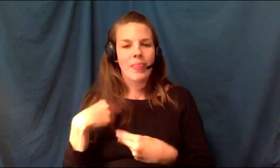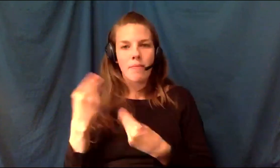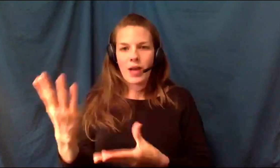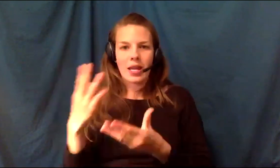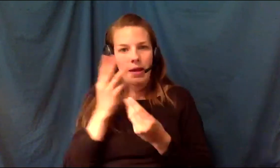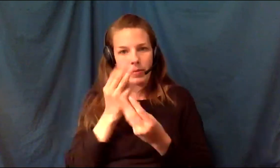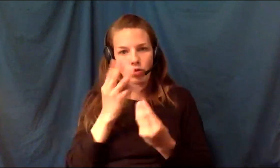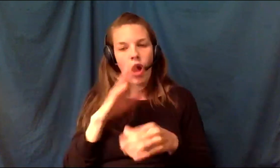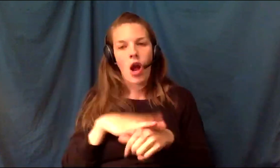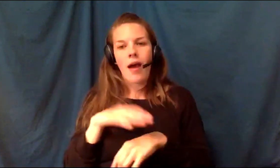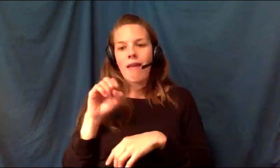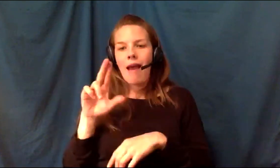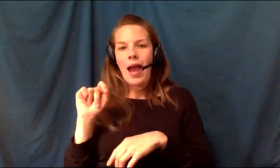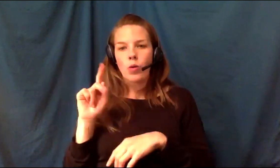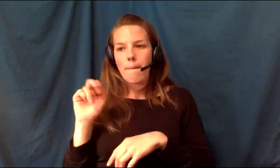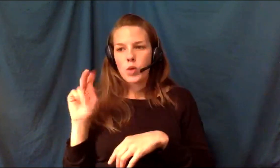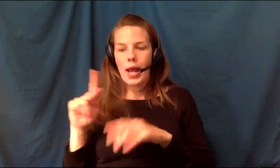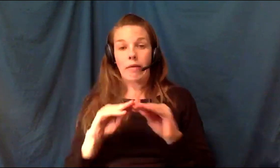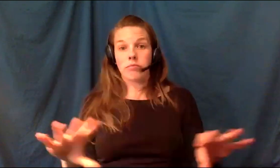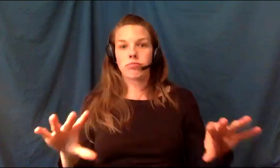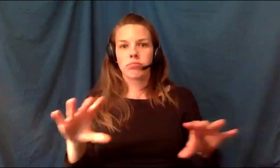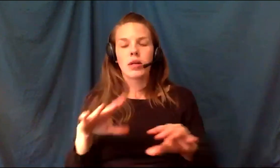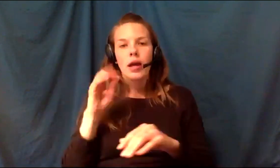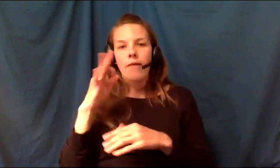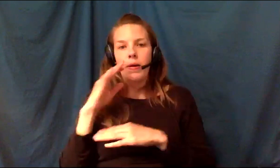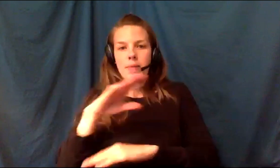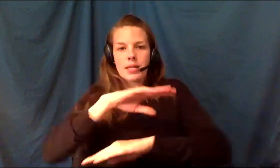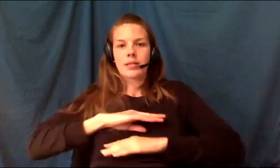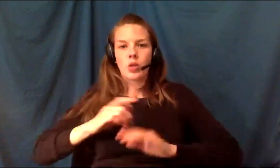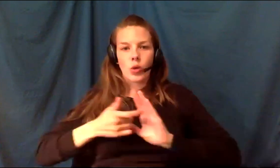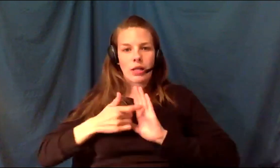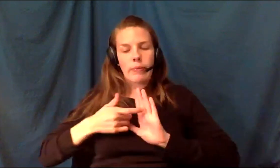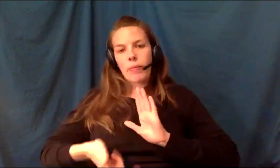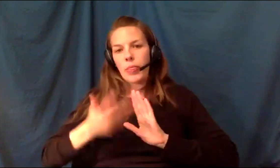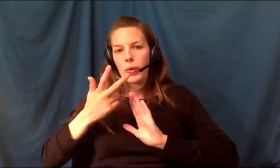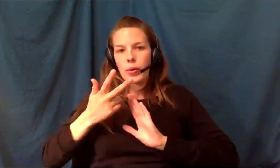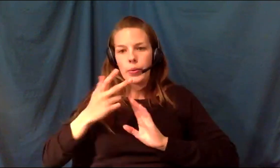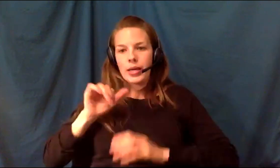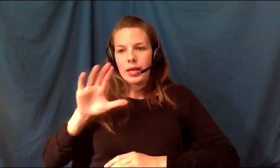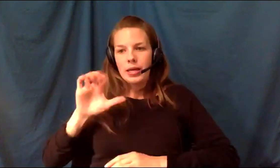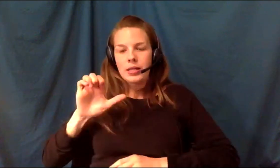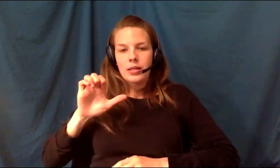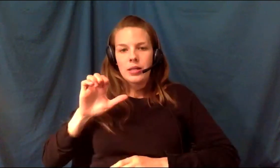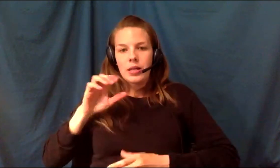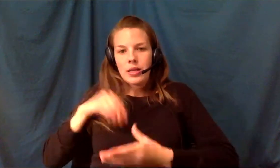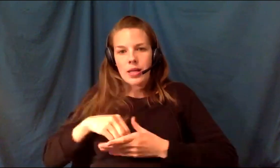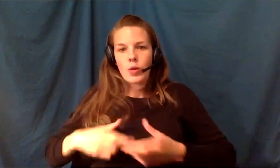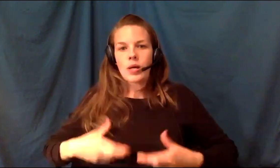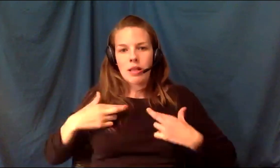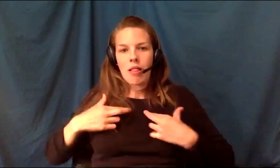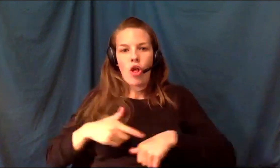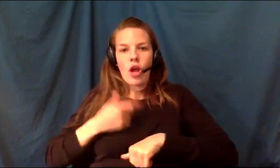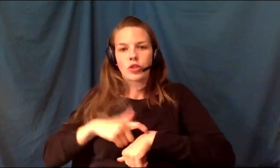on outbreaks at certain locations if it meets the criteria, which would be 3 cases in residence in a long-term care